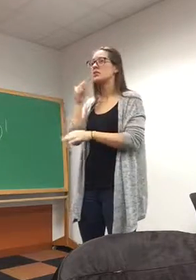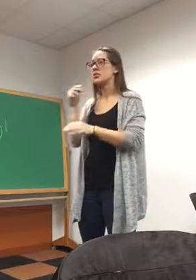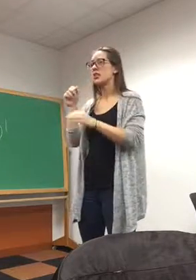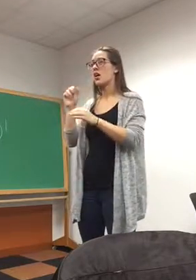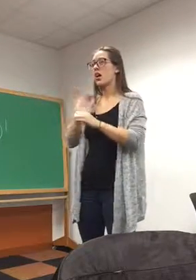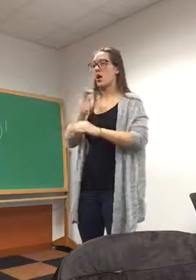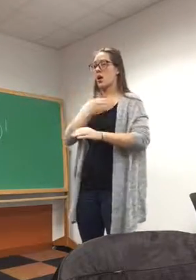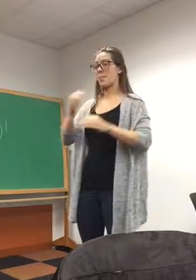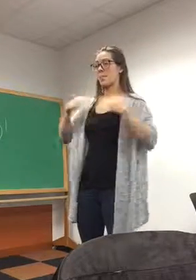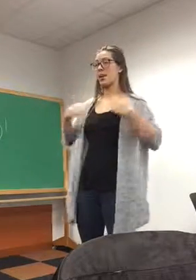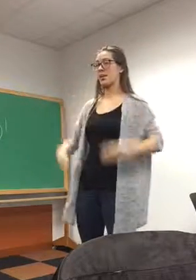one?